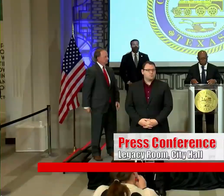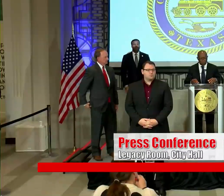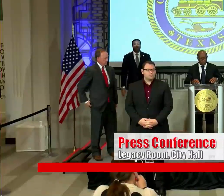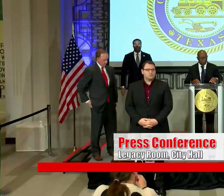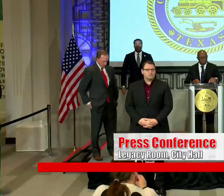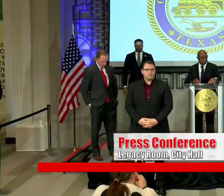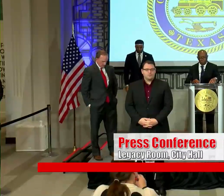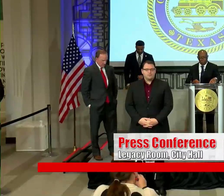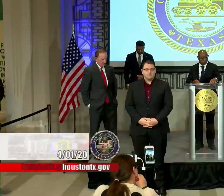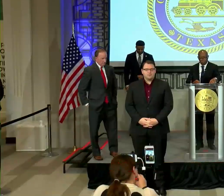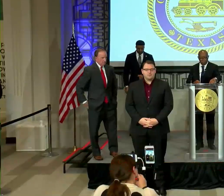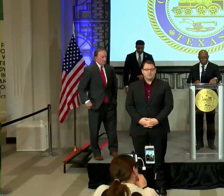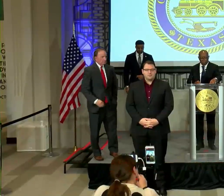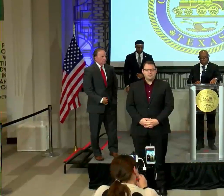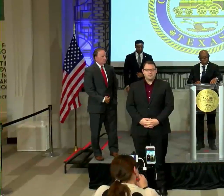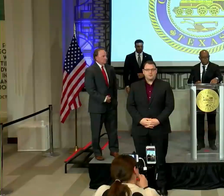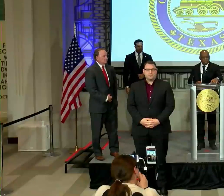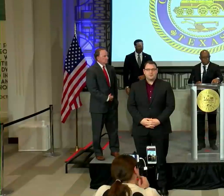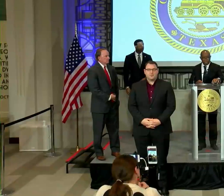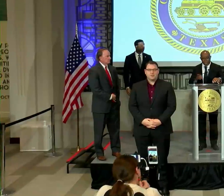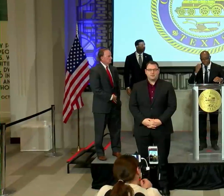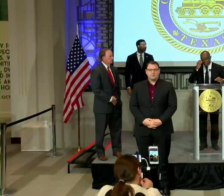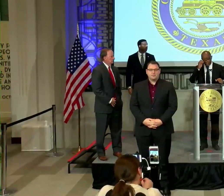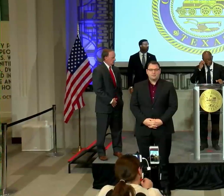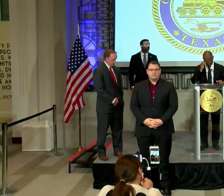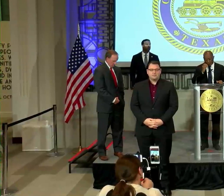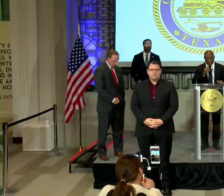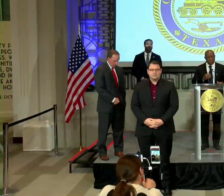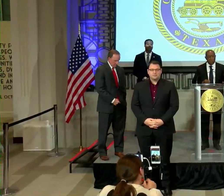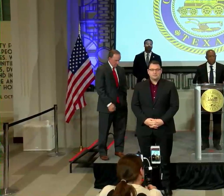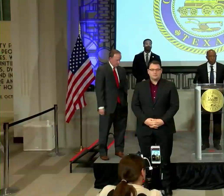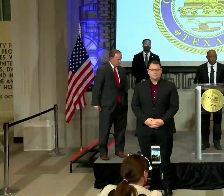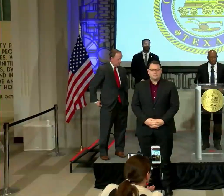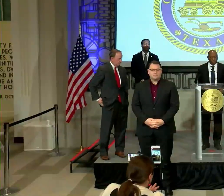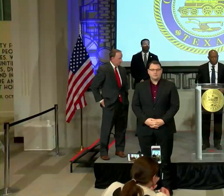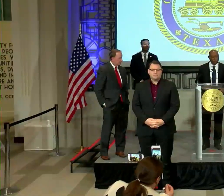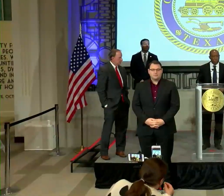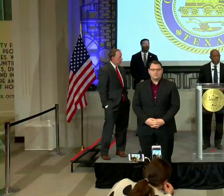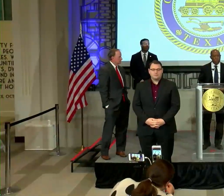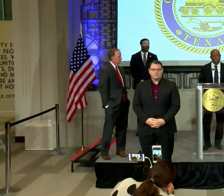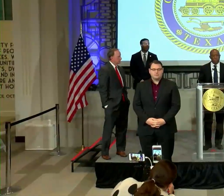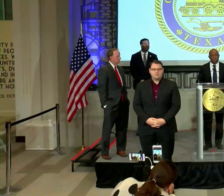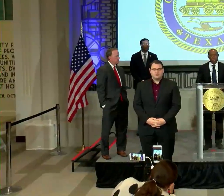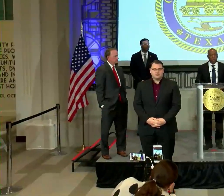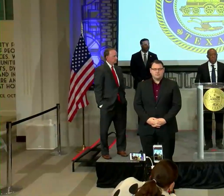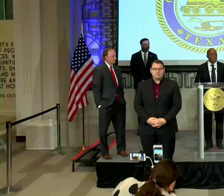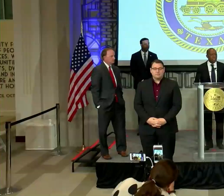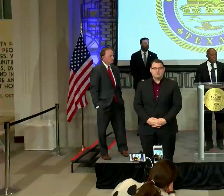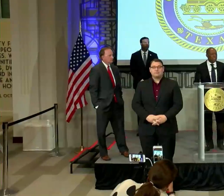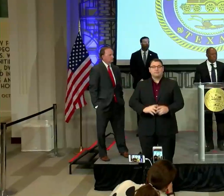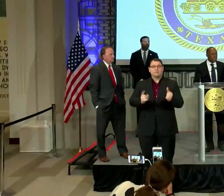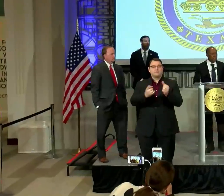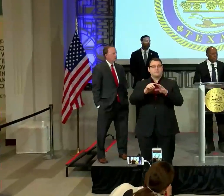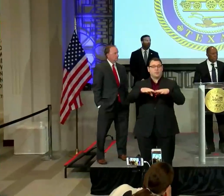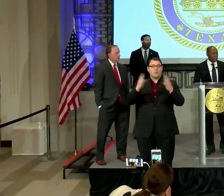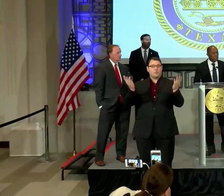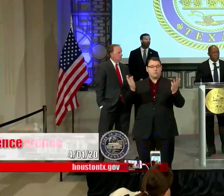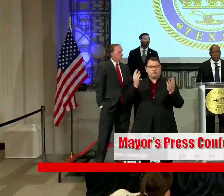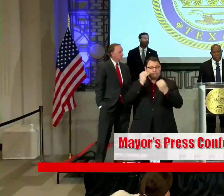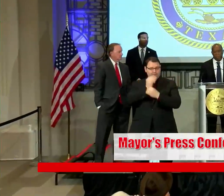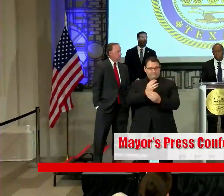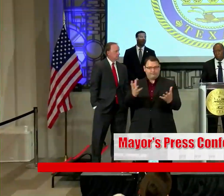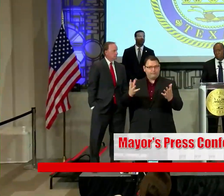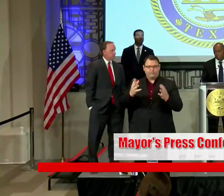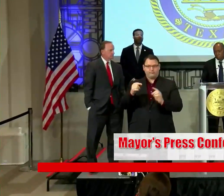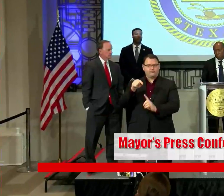Let me just start off by highlighting something that's very, very important as well, and that's the census. The